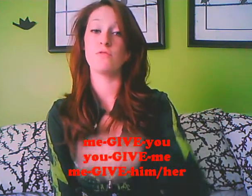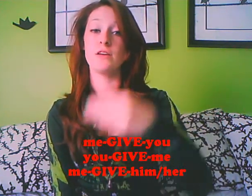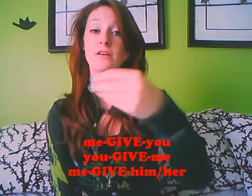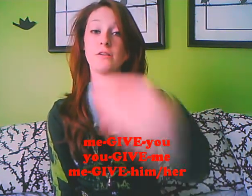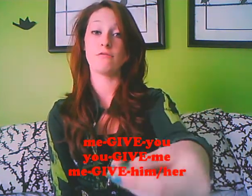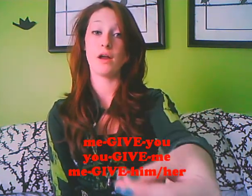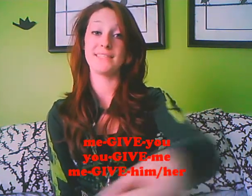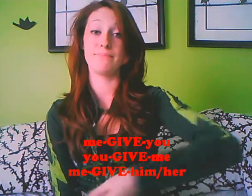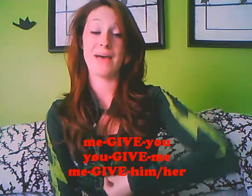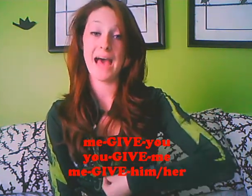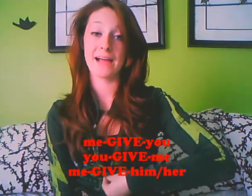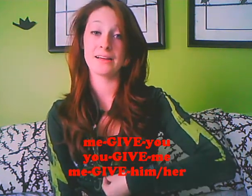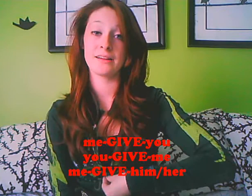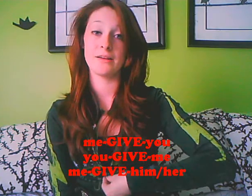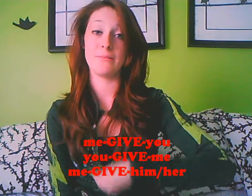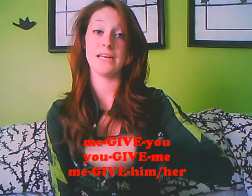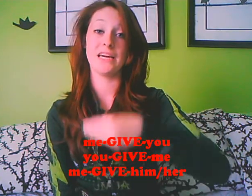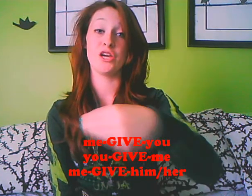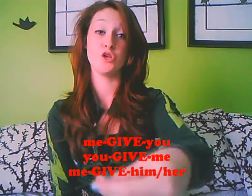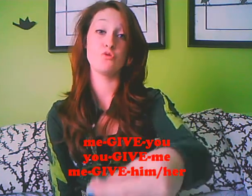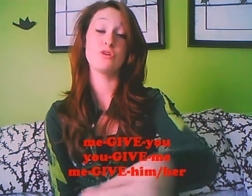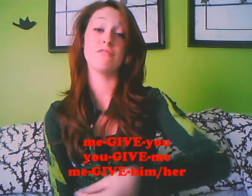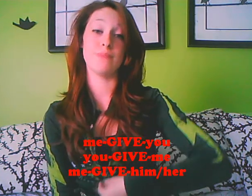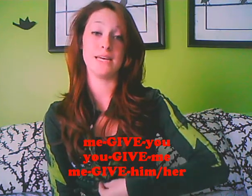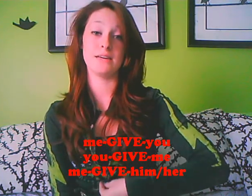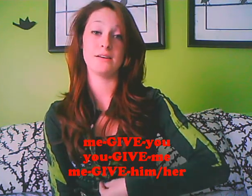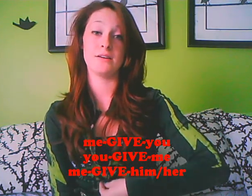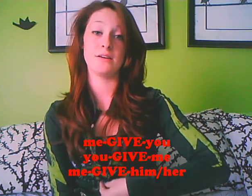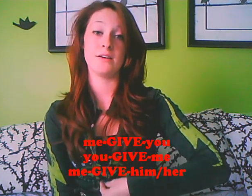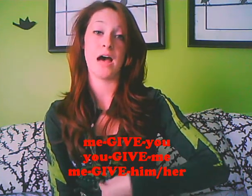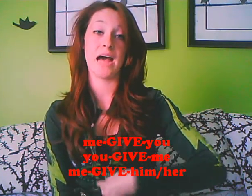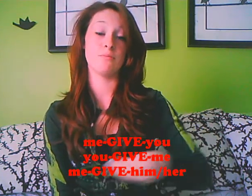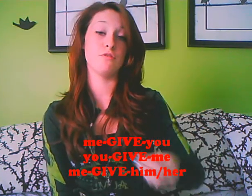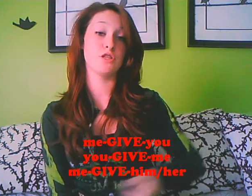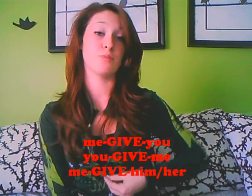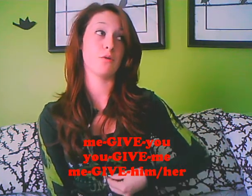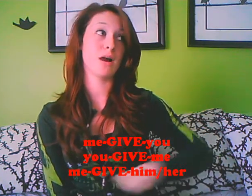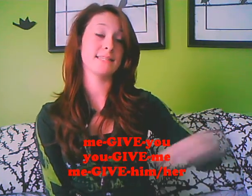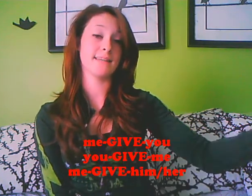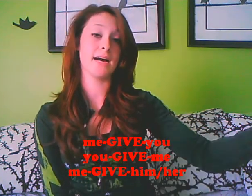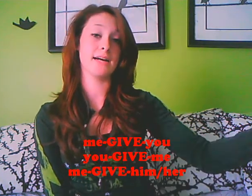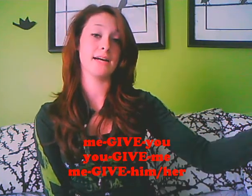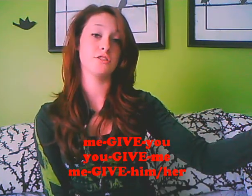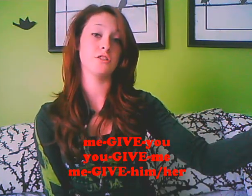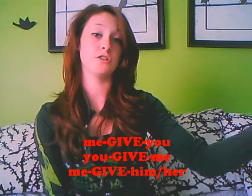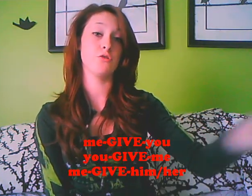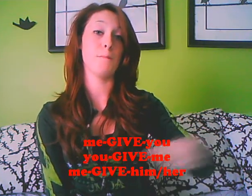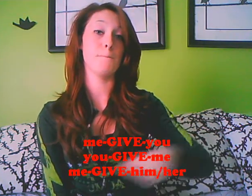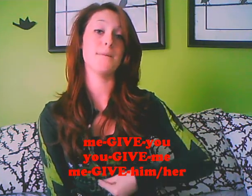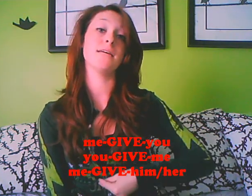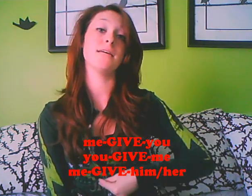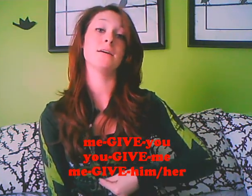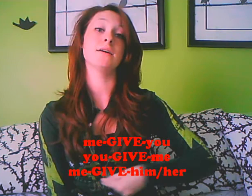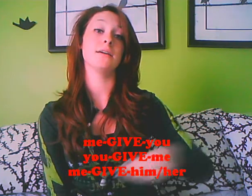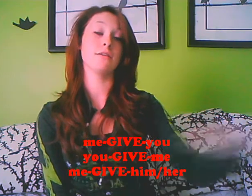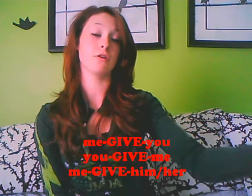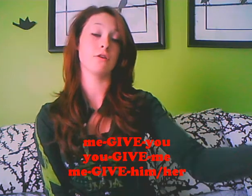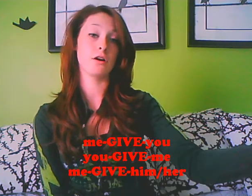it front to back, meaning you give me. I can move it to my right side to do me give her